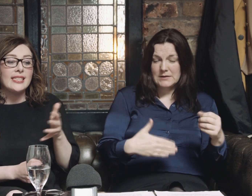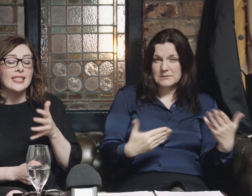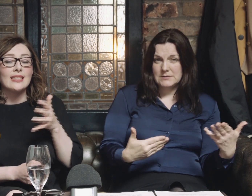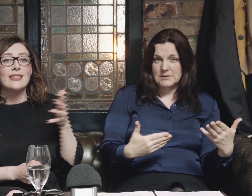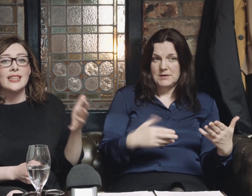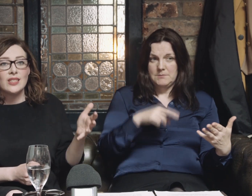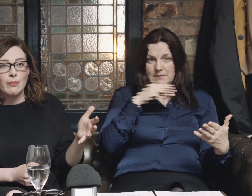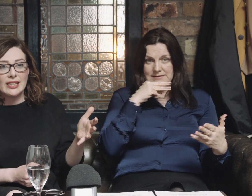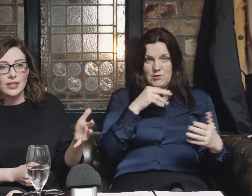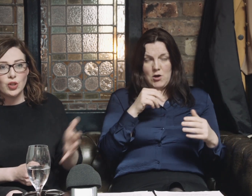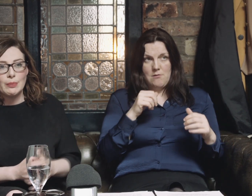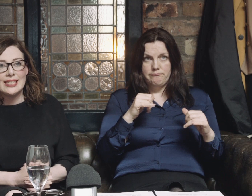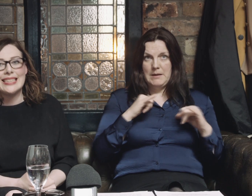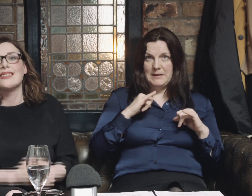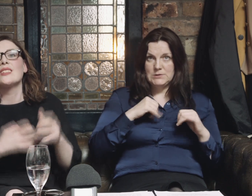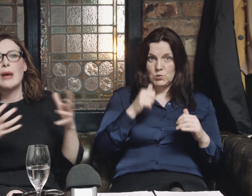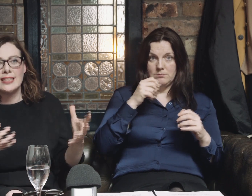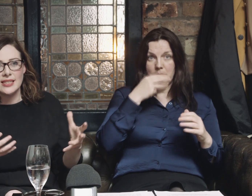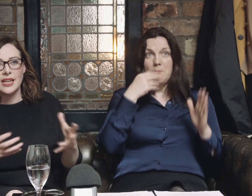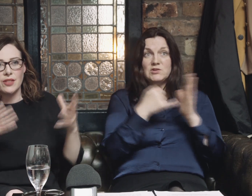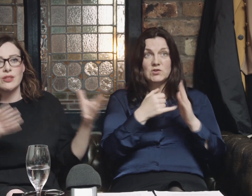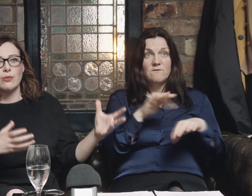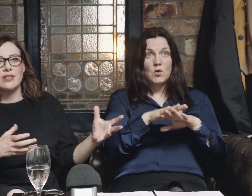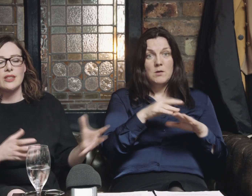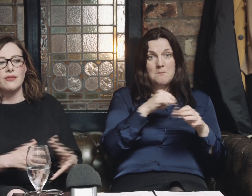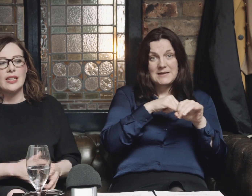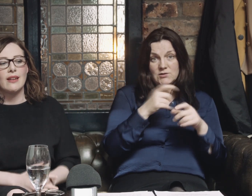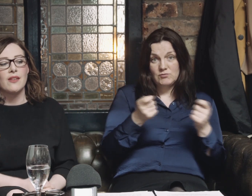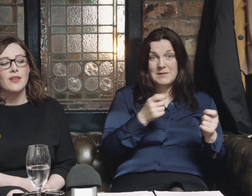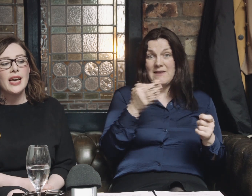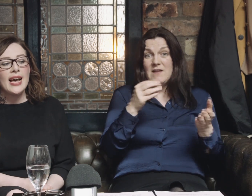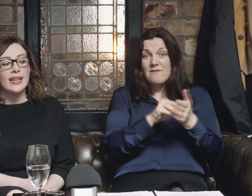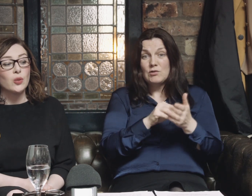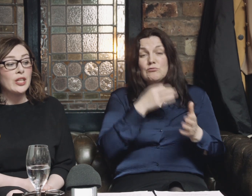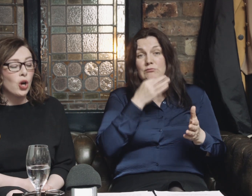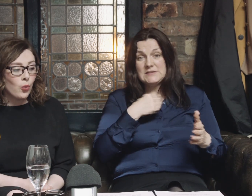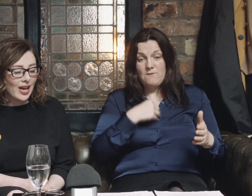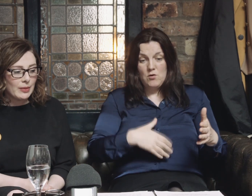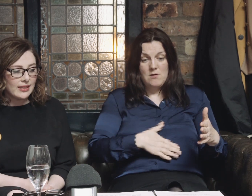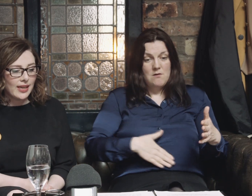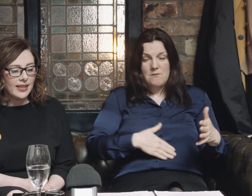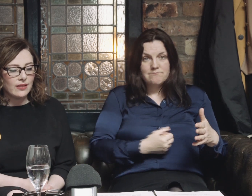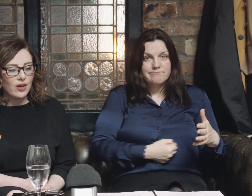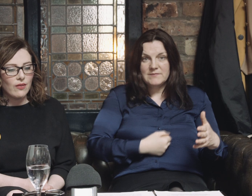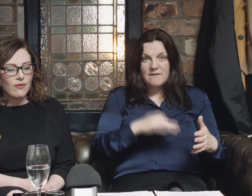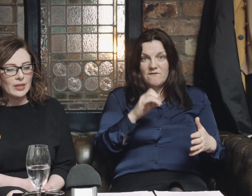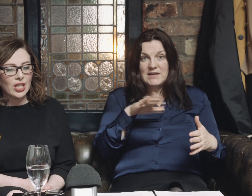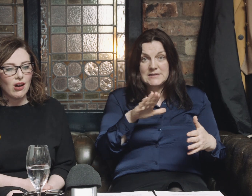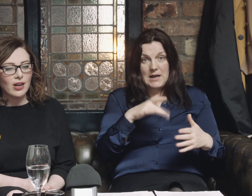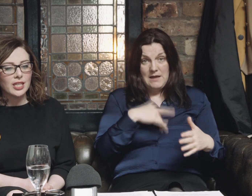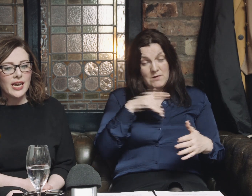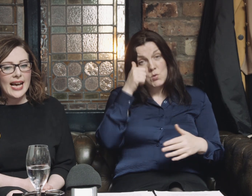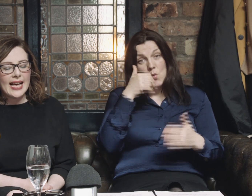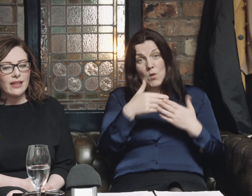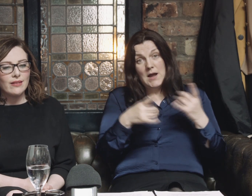Their ability to consent to medical treatment is suspended if there is a risk to fetal life. And so we know what happened in the case of